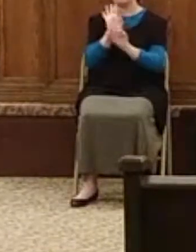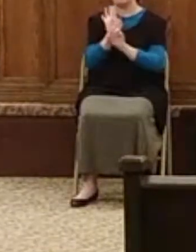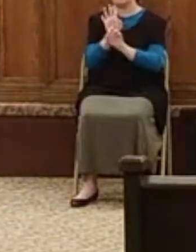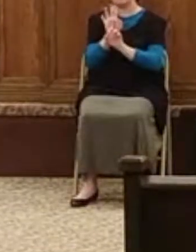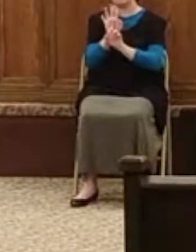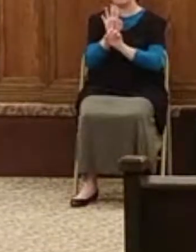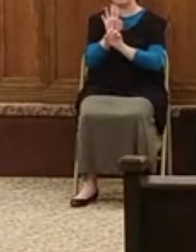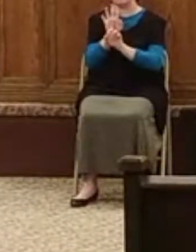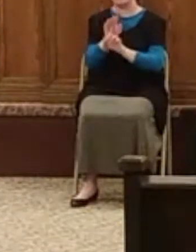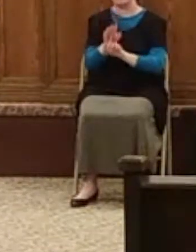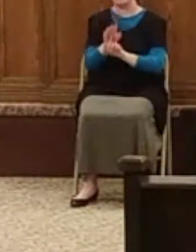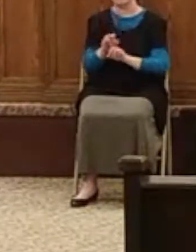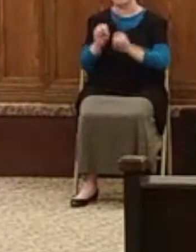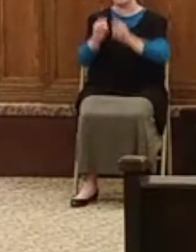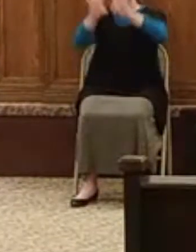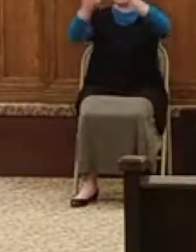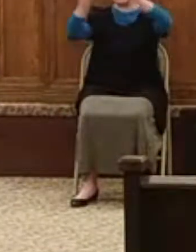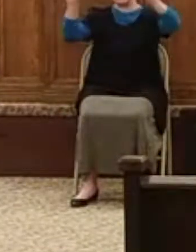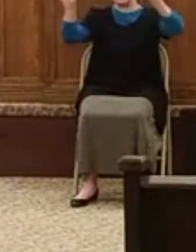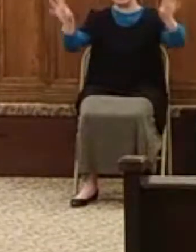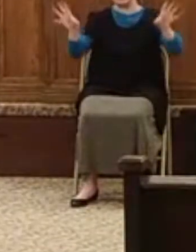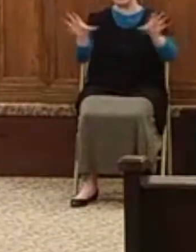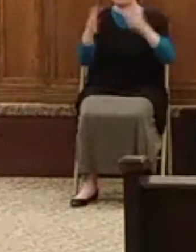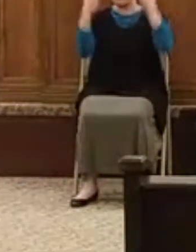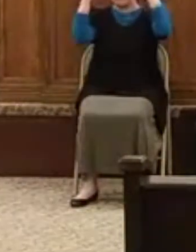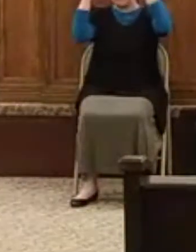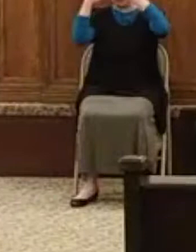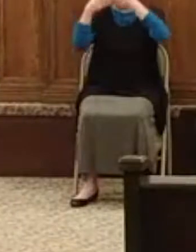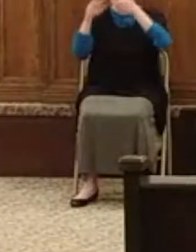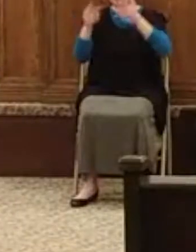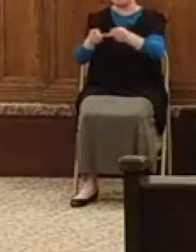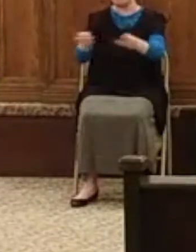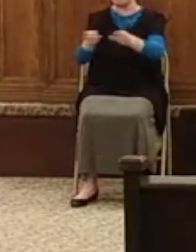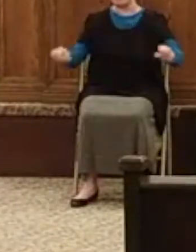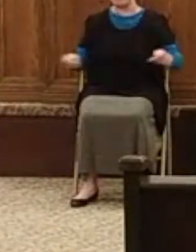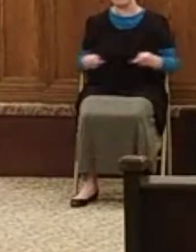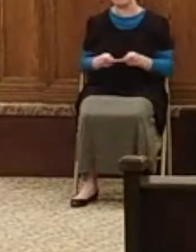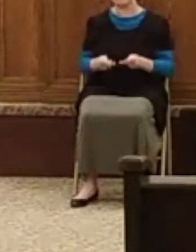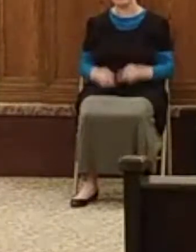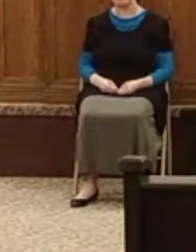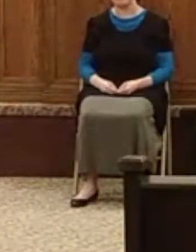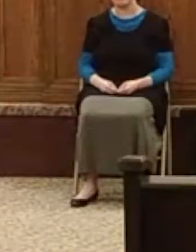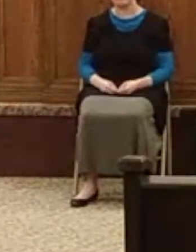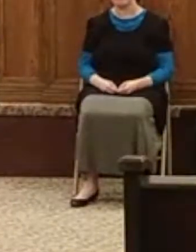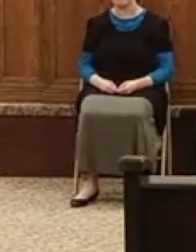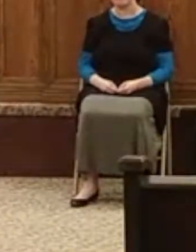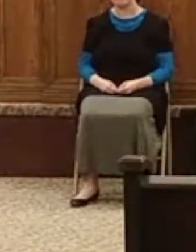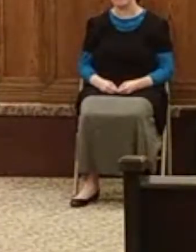candles, to shine in a dark place. Right. Yeah.